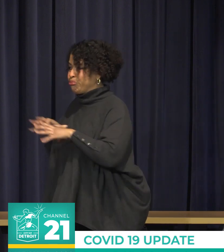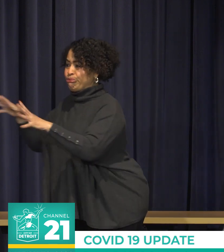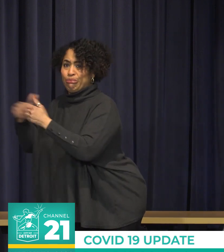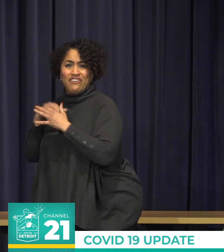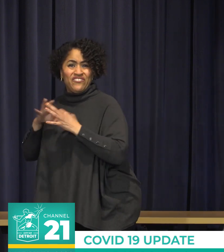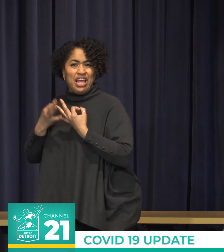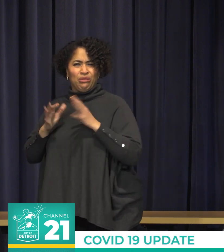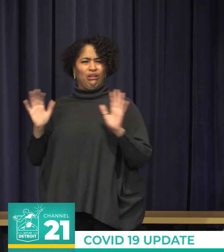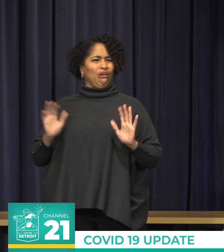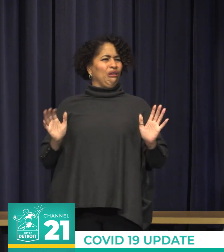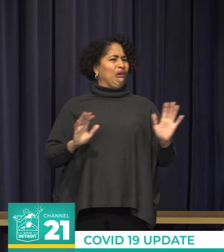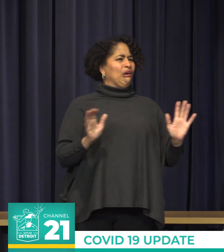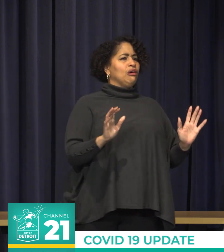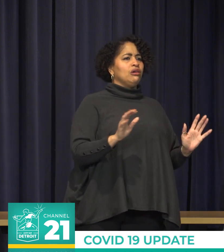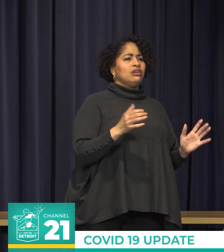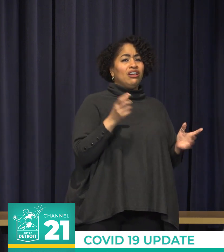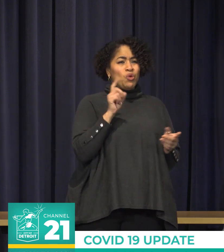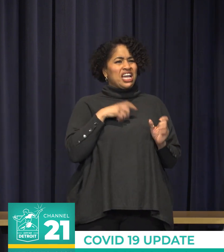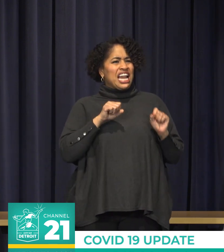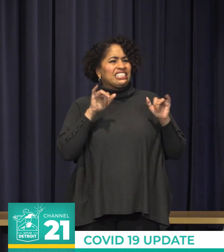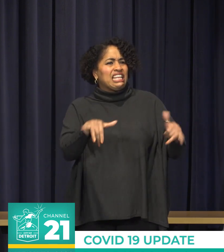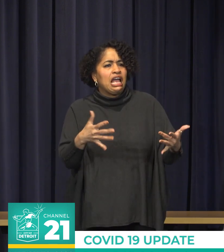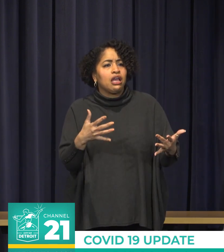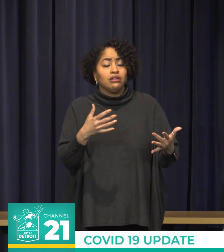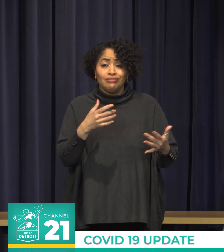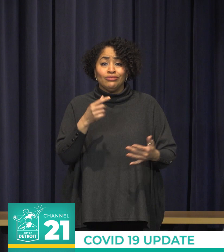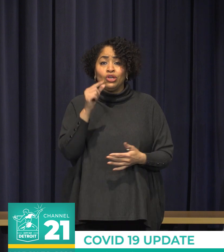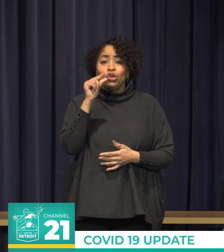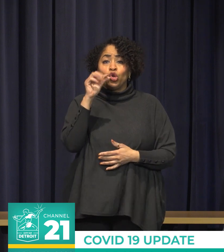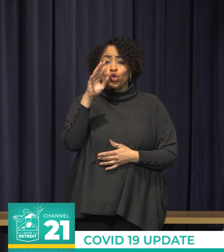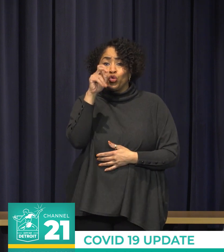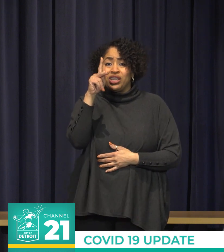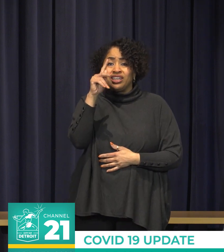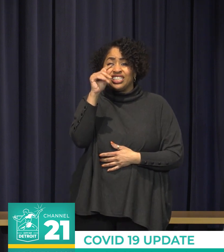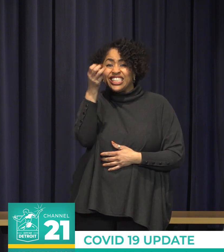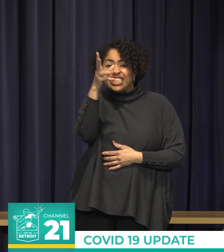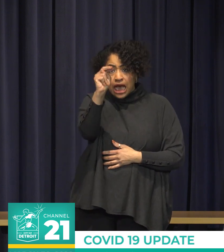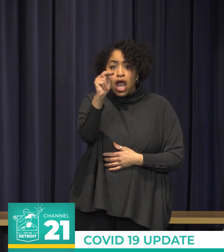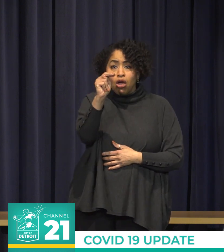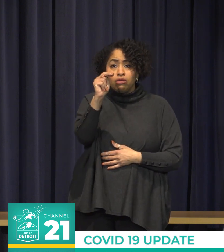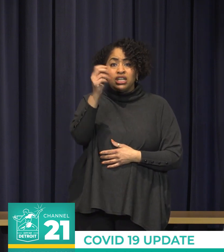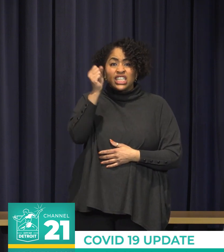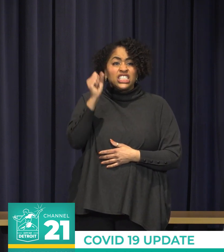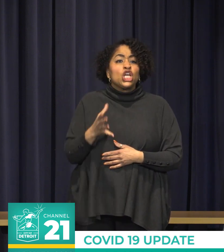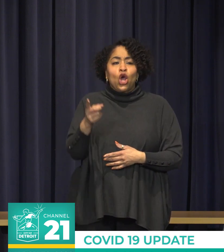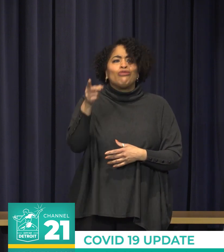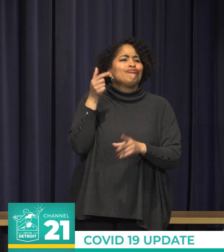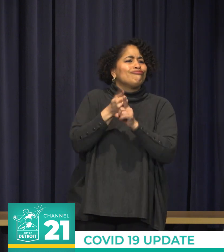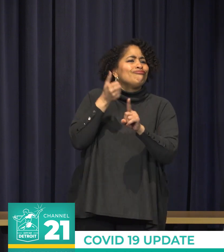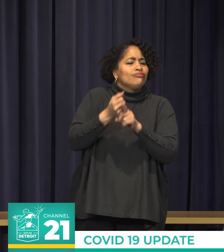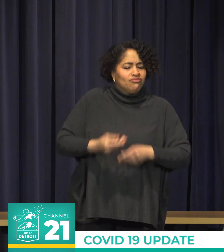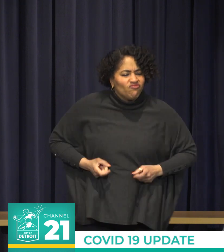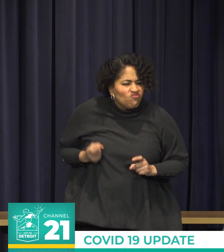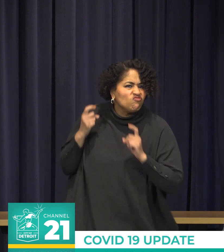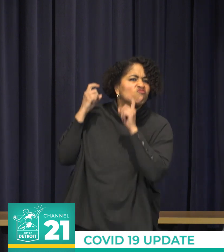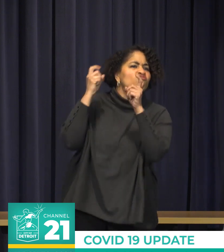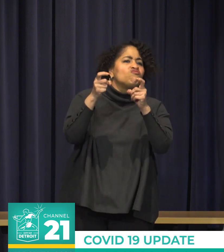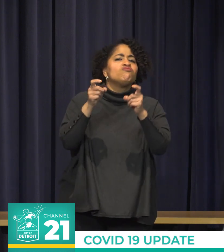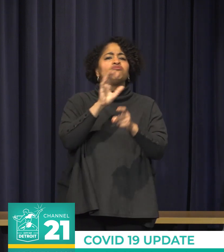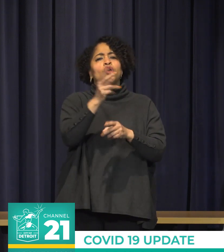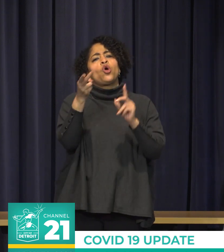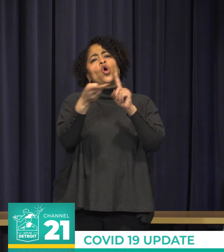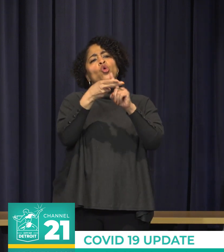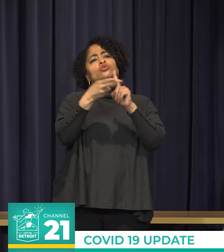We reached out to Greektown Casino, and they are donating their hotel rooms for the next couple of months.